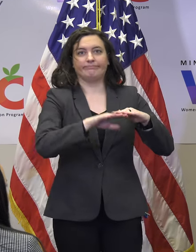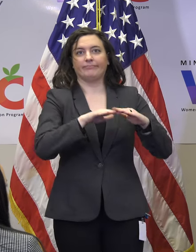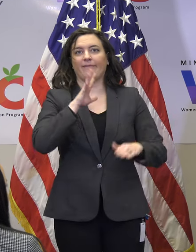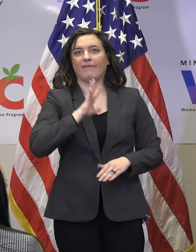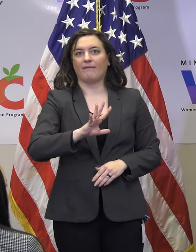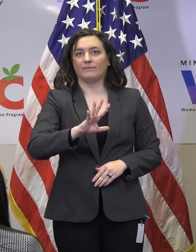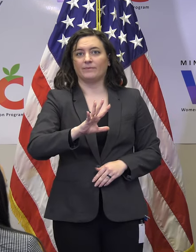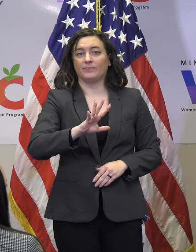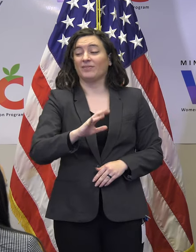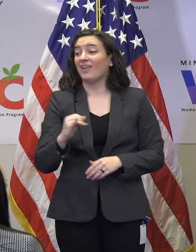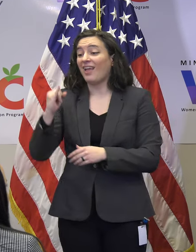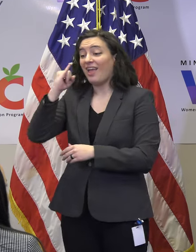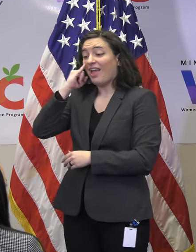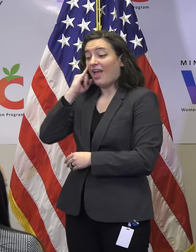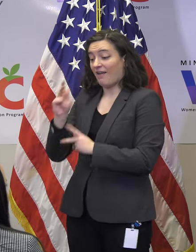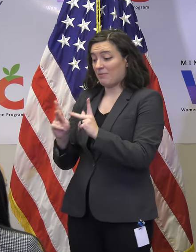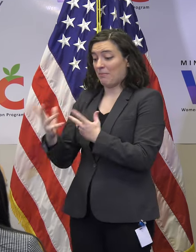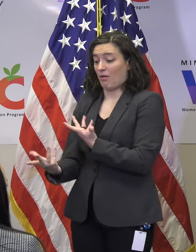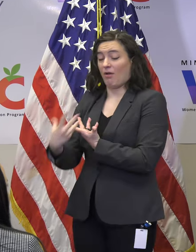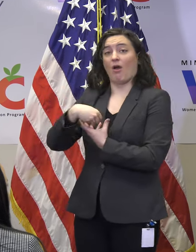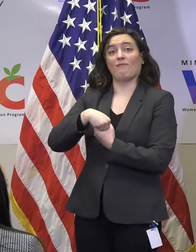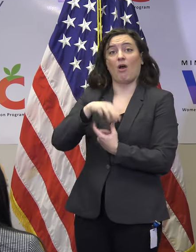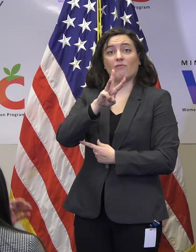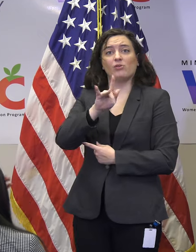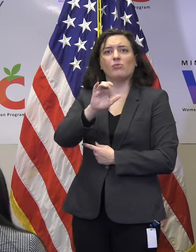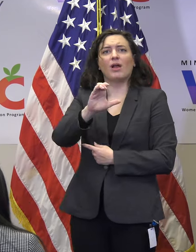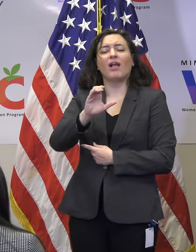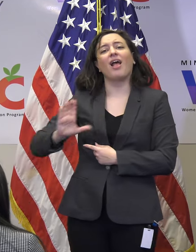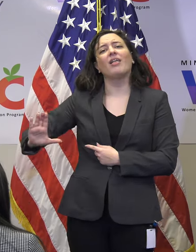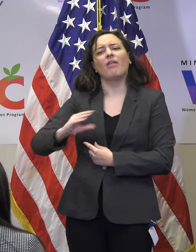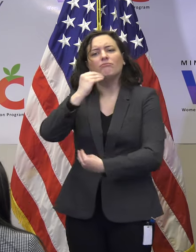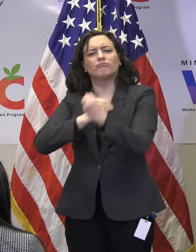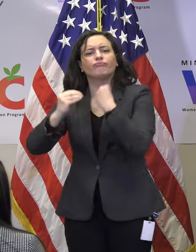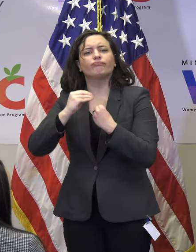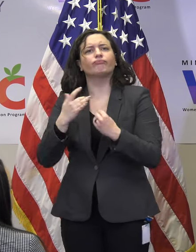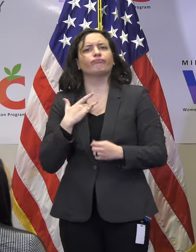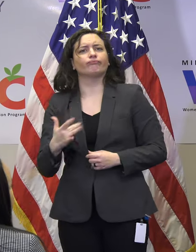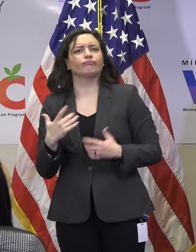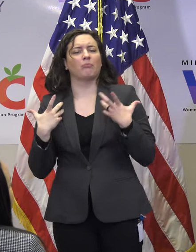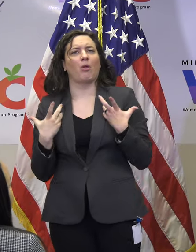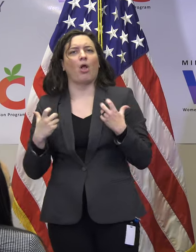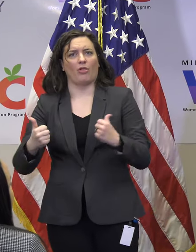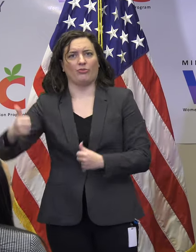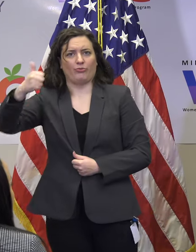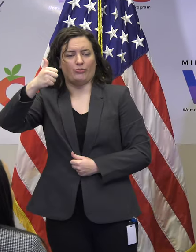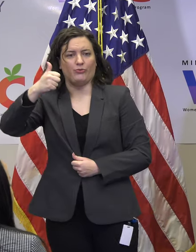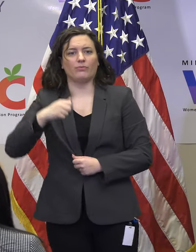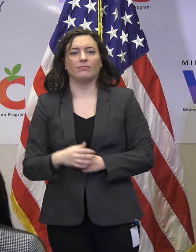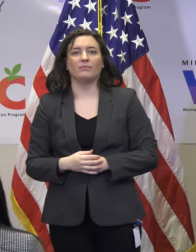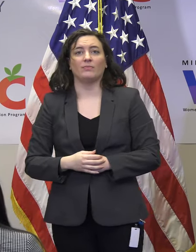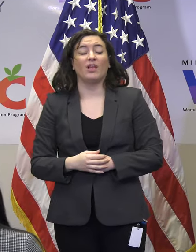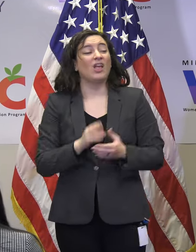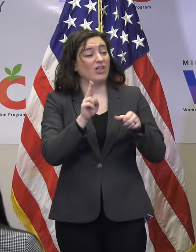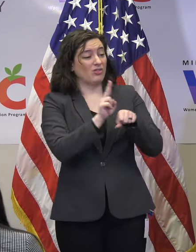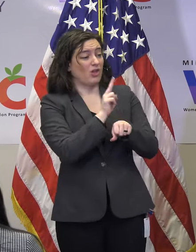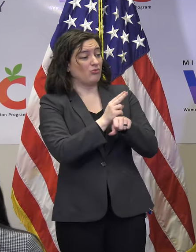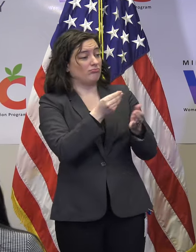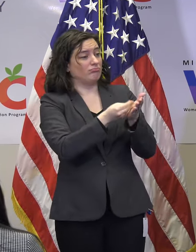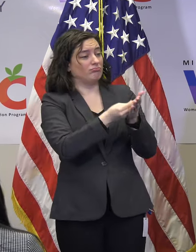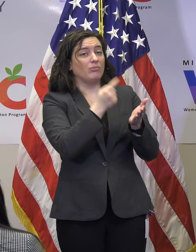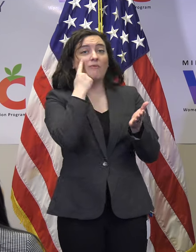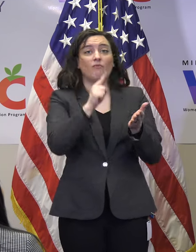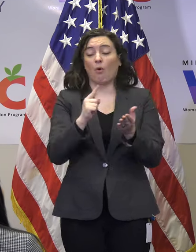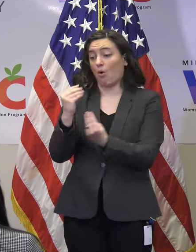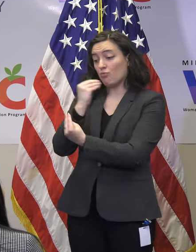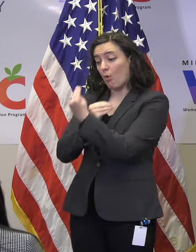diets. The program also provides the food benefits not only to supplement monthly groceries, but also providing key